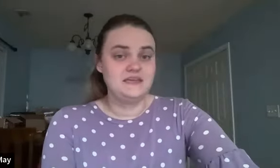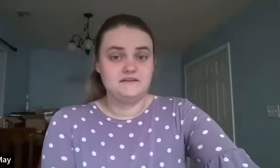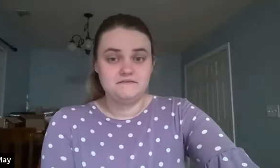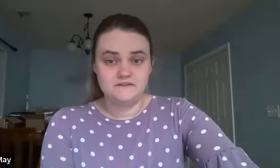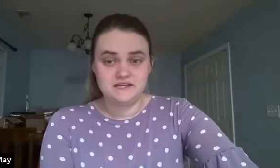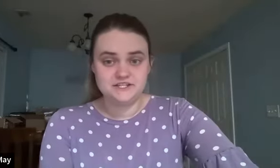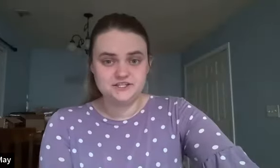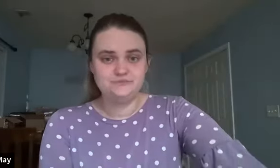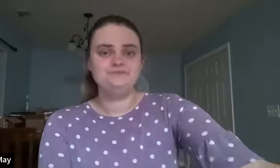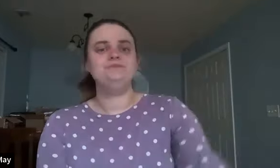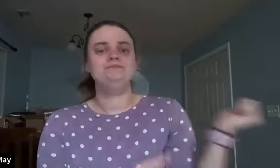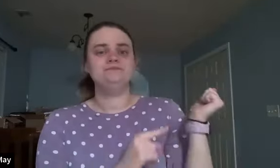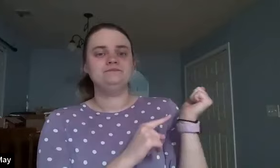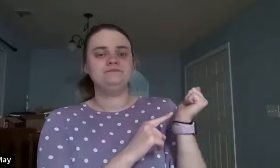Then fish.